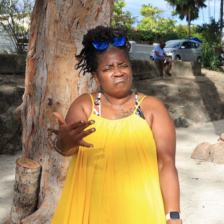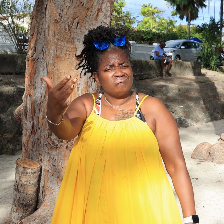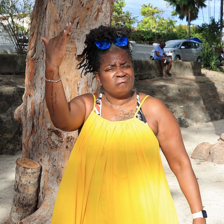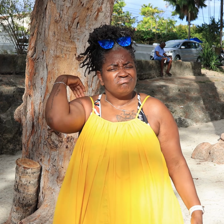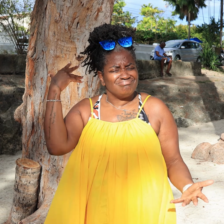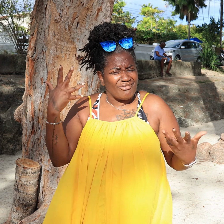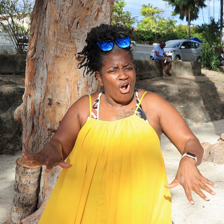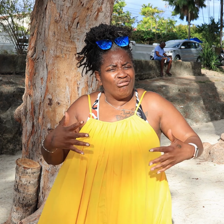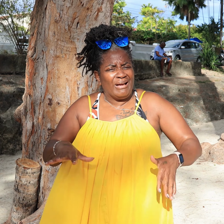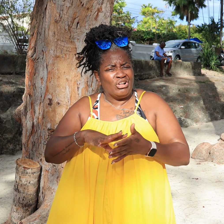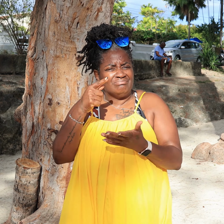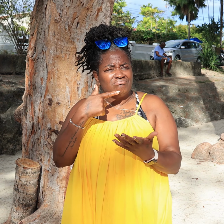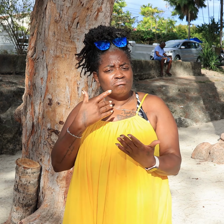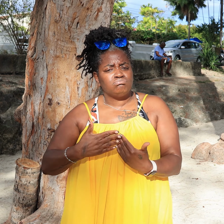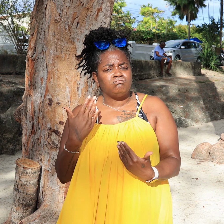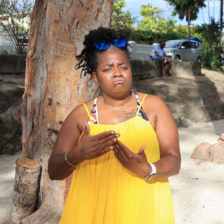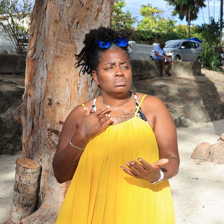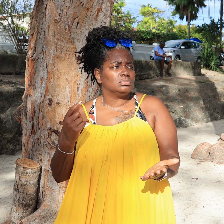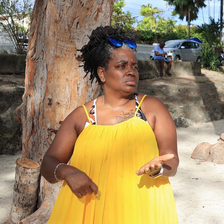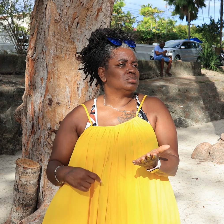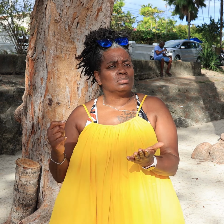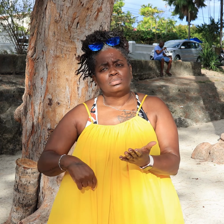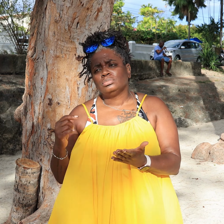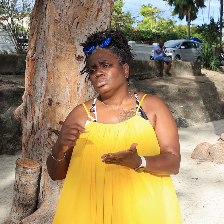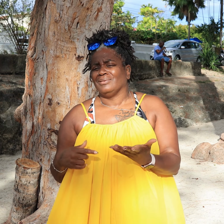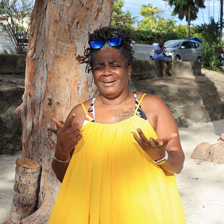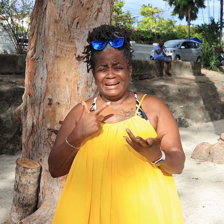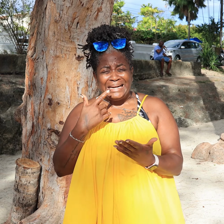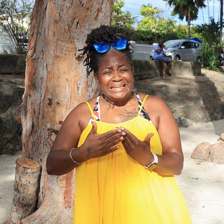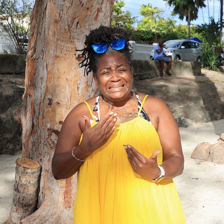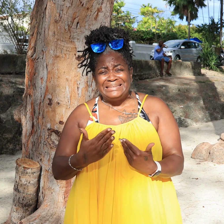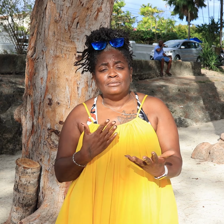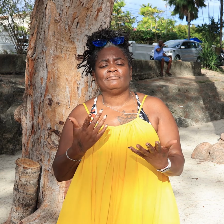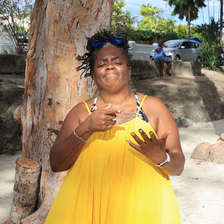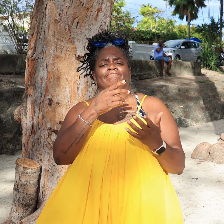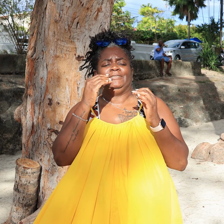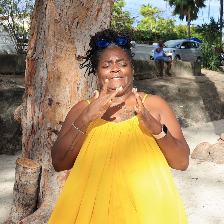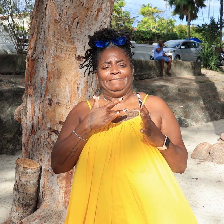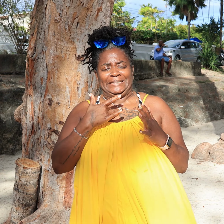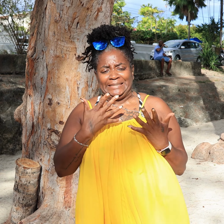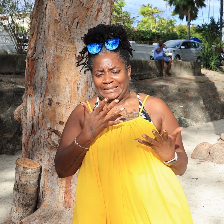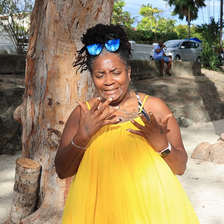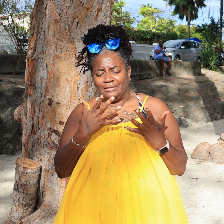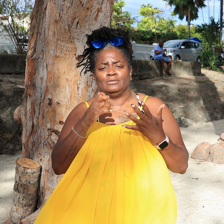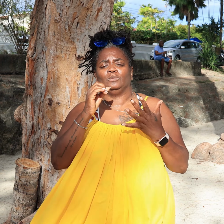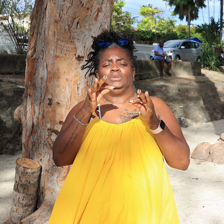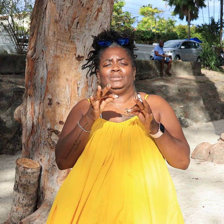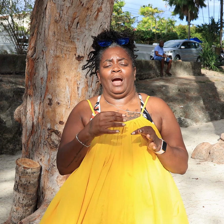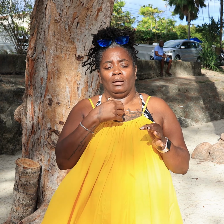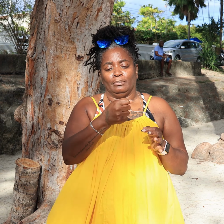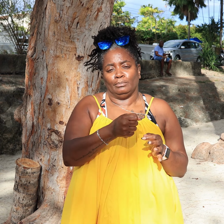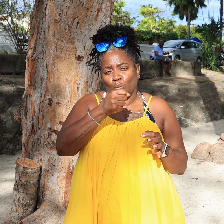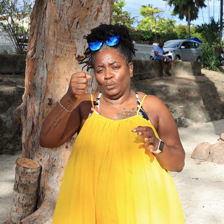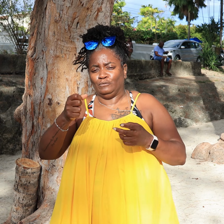Those things I learned way back already in America, so it was easy to get through with the work. The teacher felt, okay, we have to